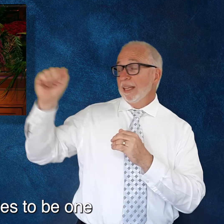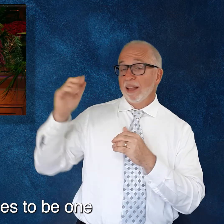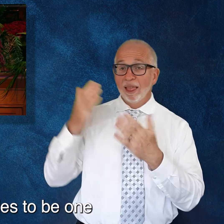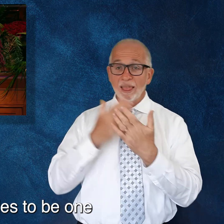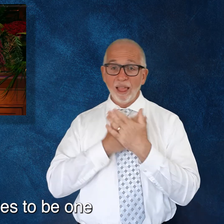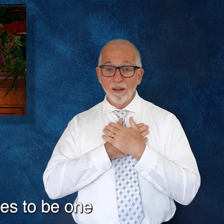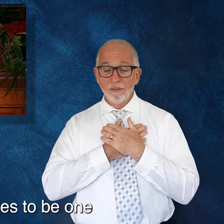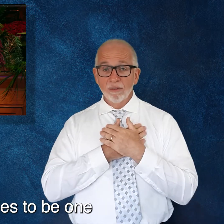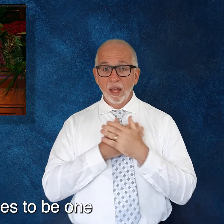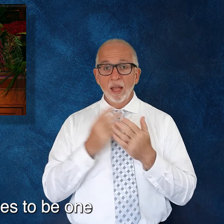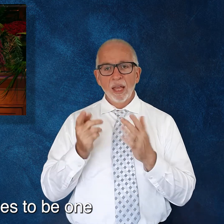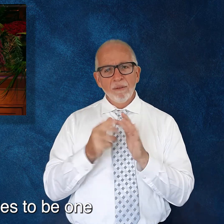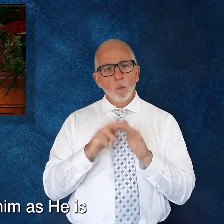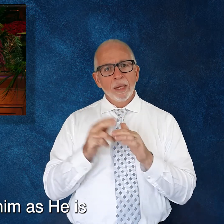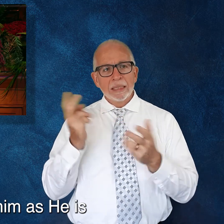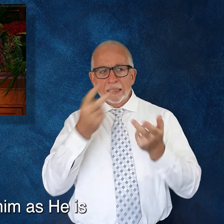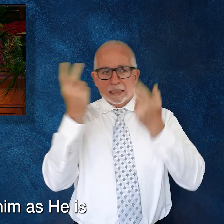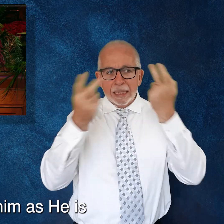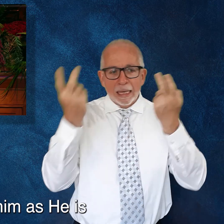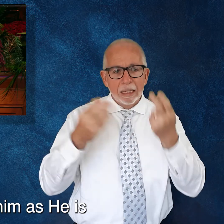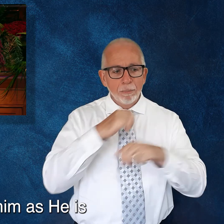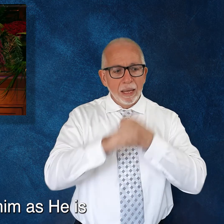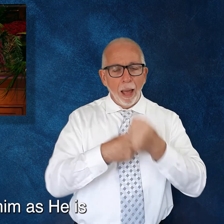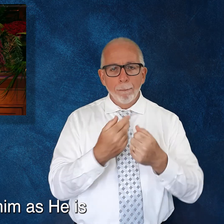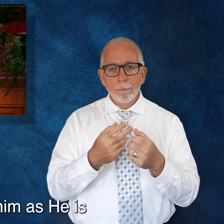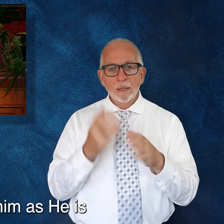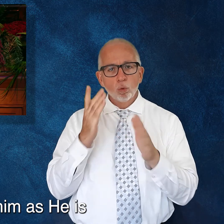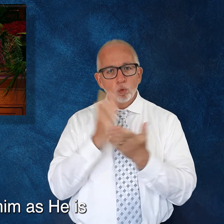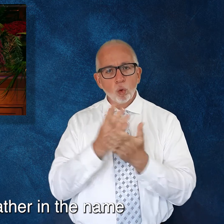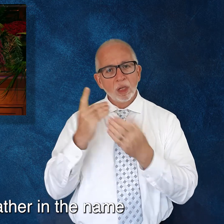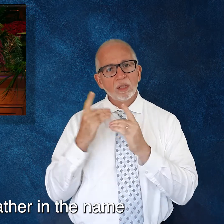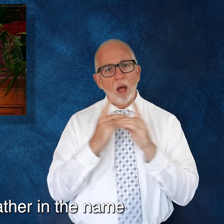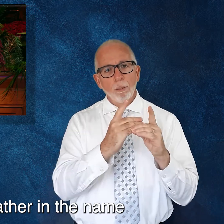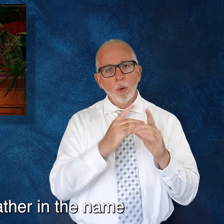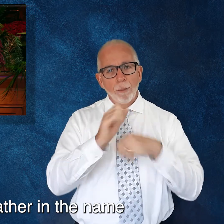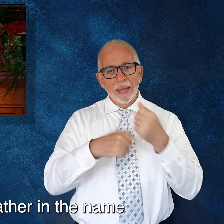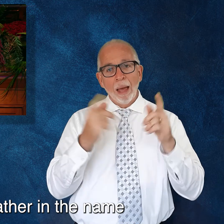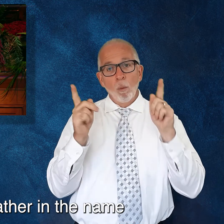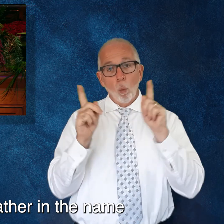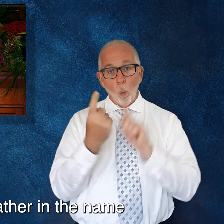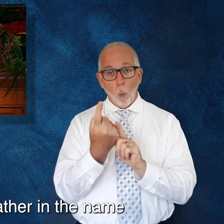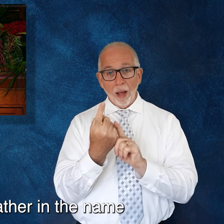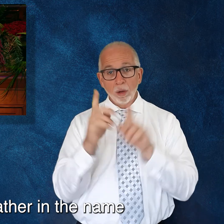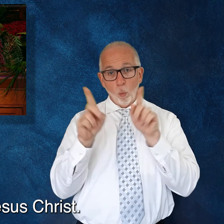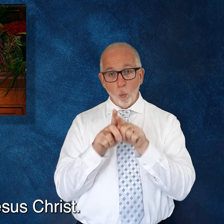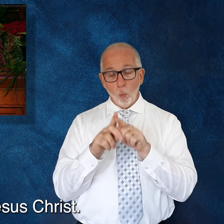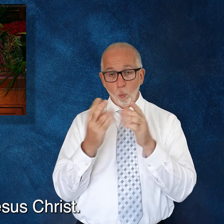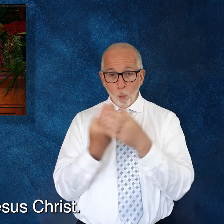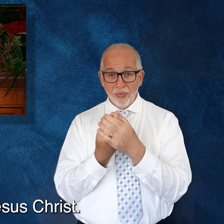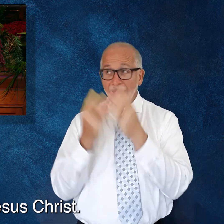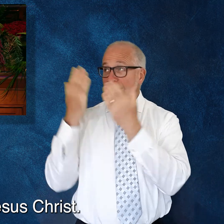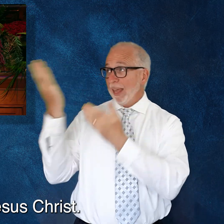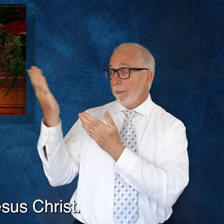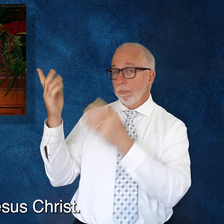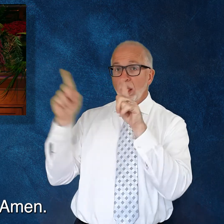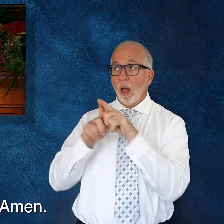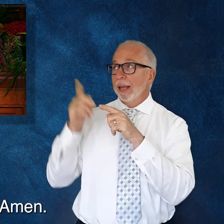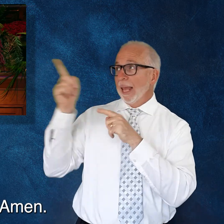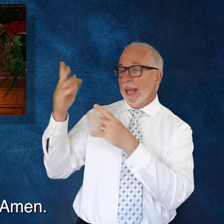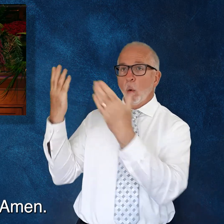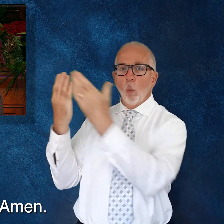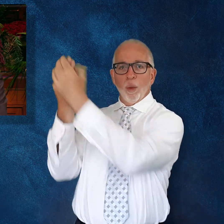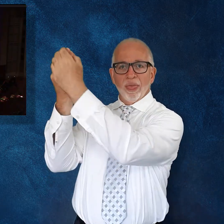true disciples, to be one with Him as He is with the Father. In the name of Jesus Christ,